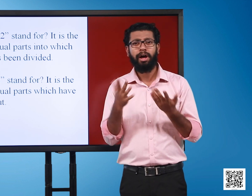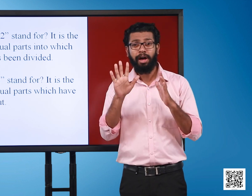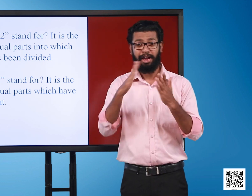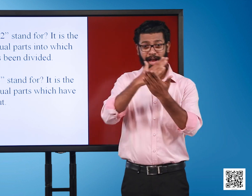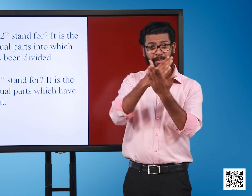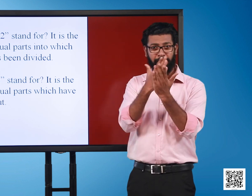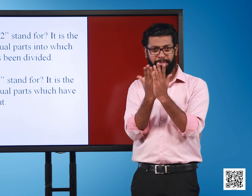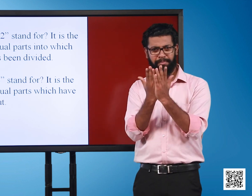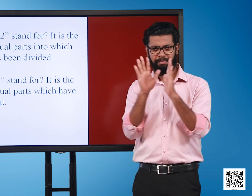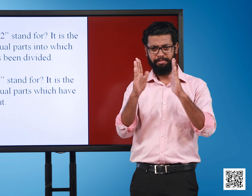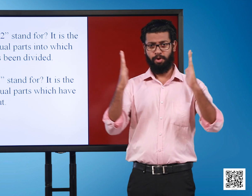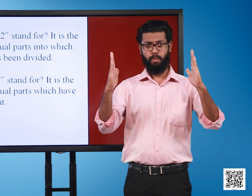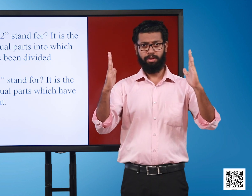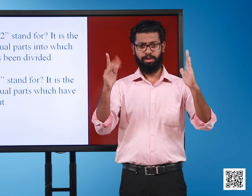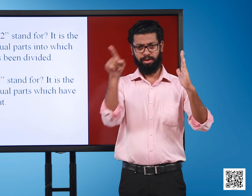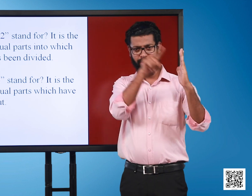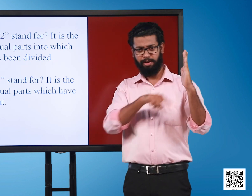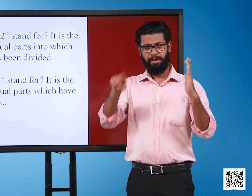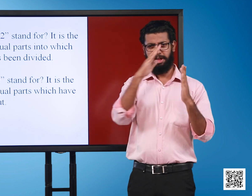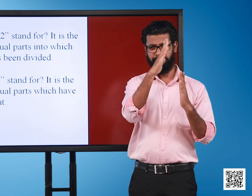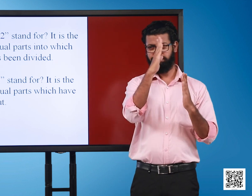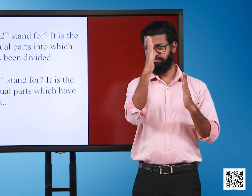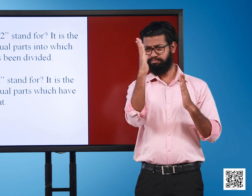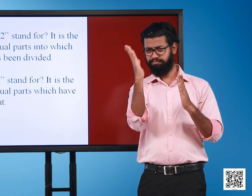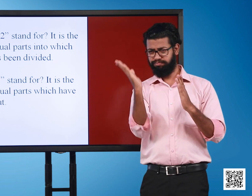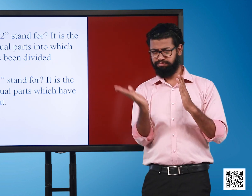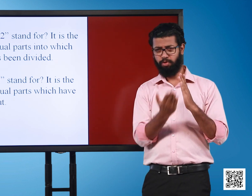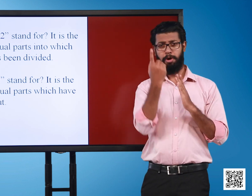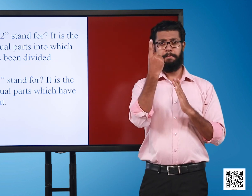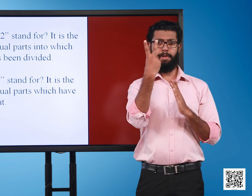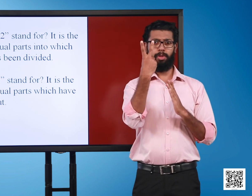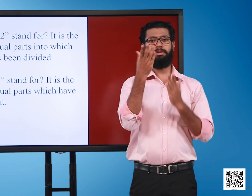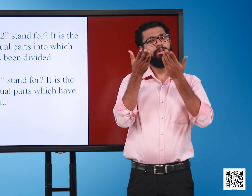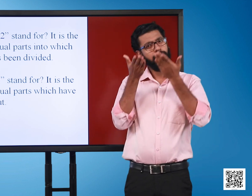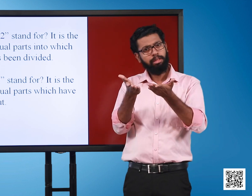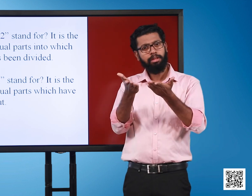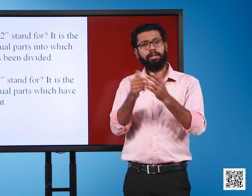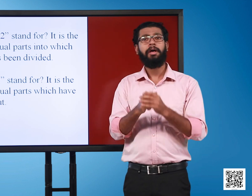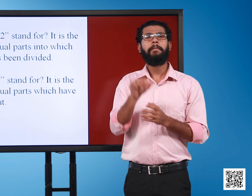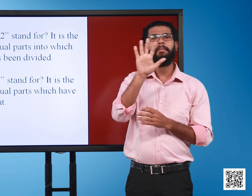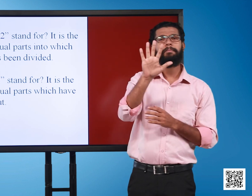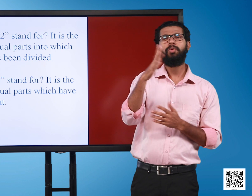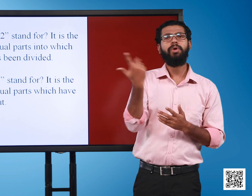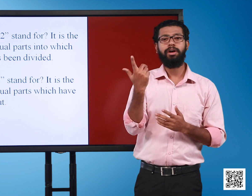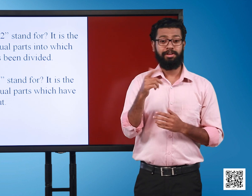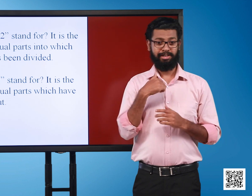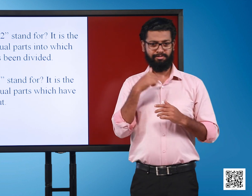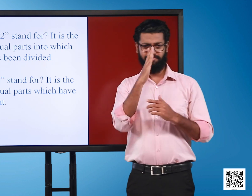It is the number of equal parts into which the whole has been divided. What does 5 stand